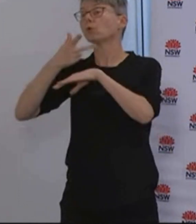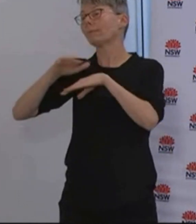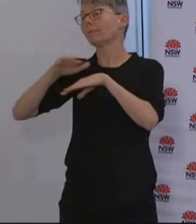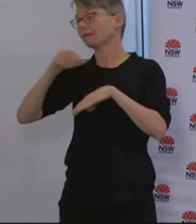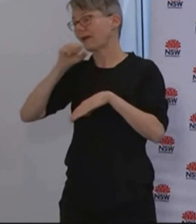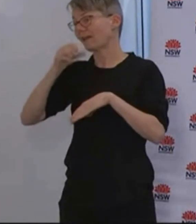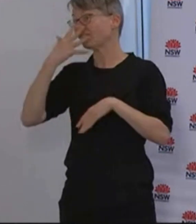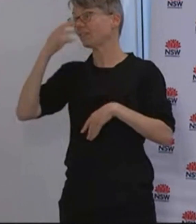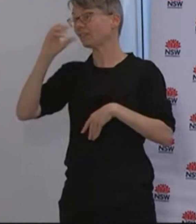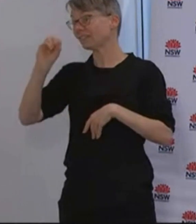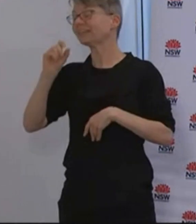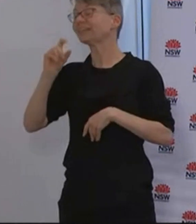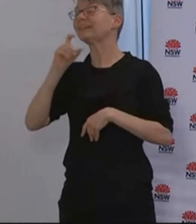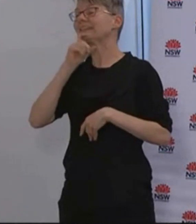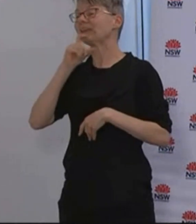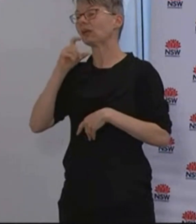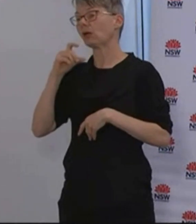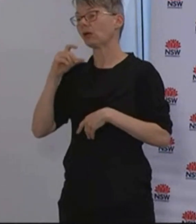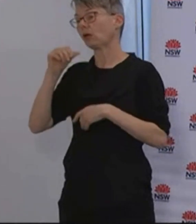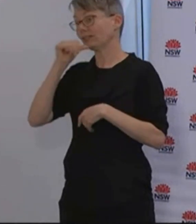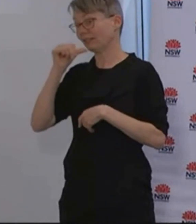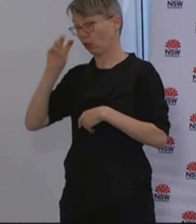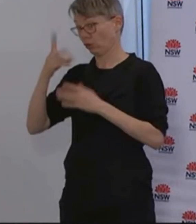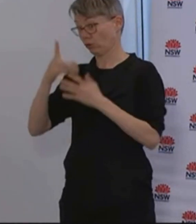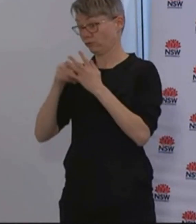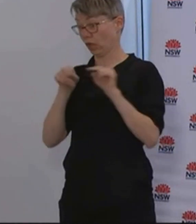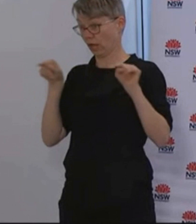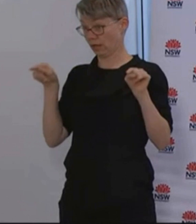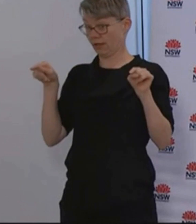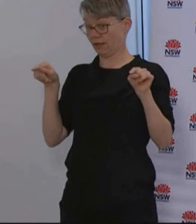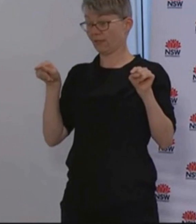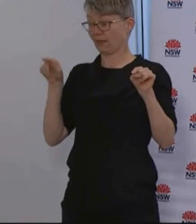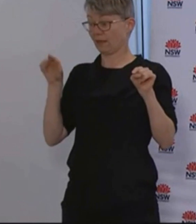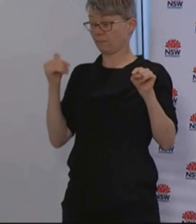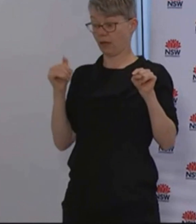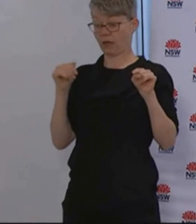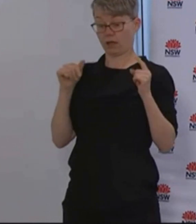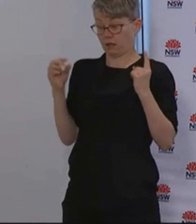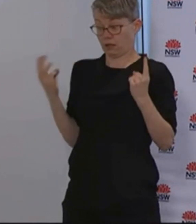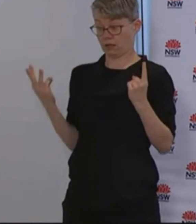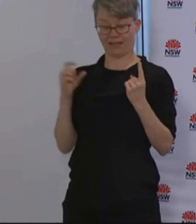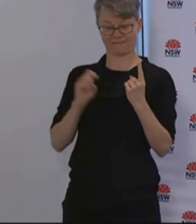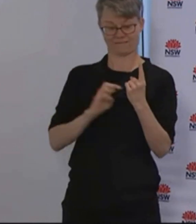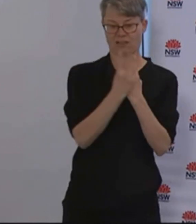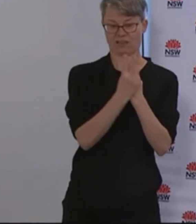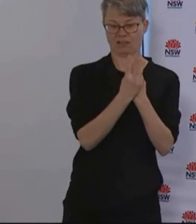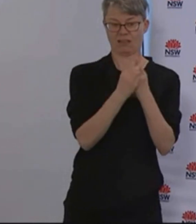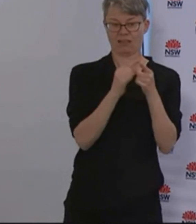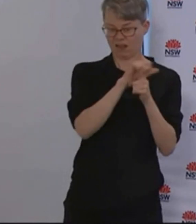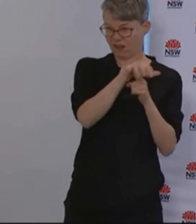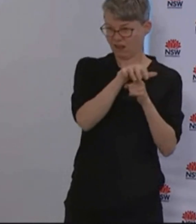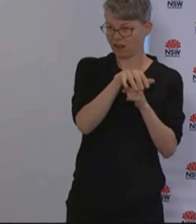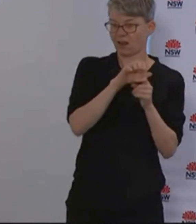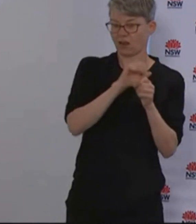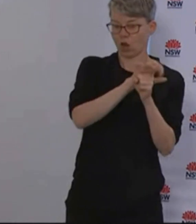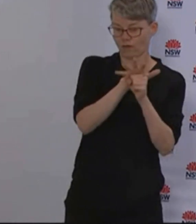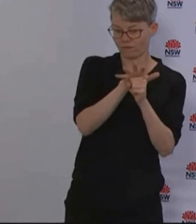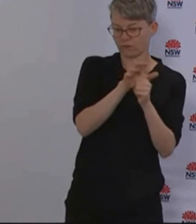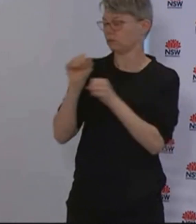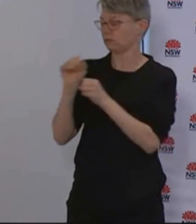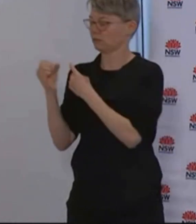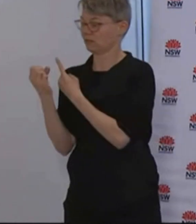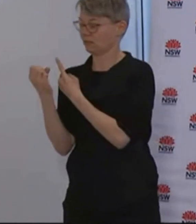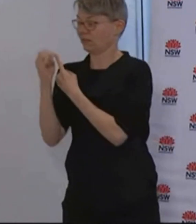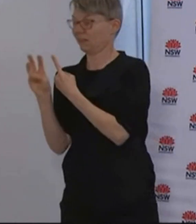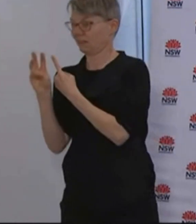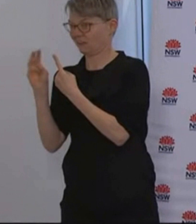in his 50s who had dinner at the hotel on the 3rd of July, who also had 3 contacts who developed the infection. So in summary,